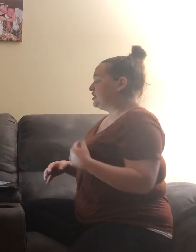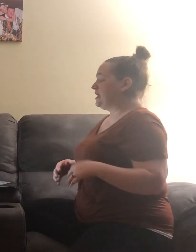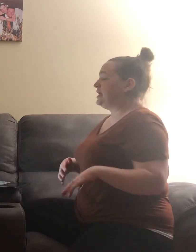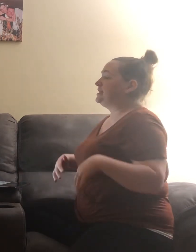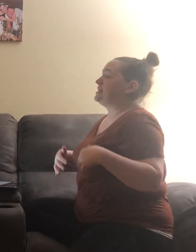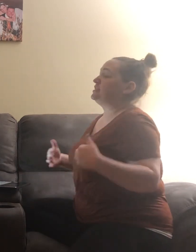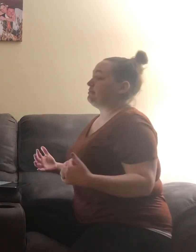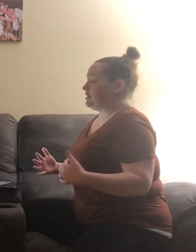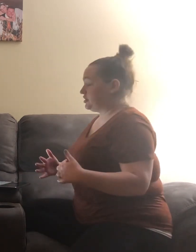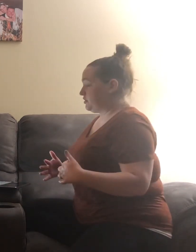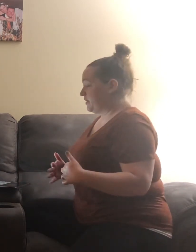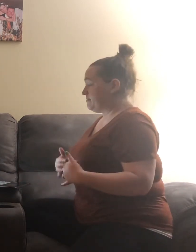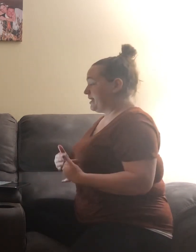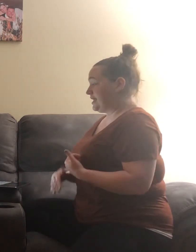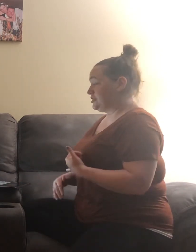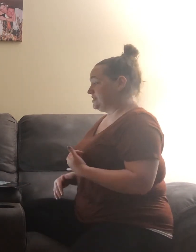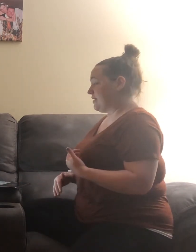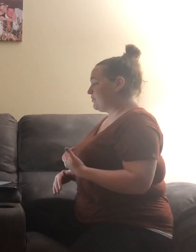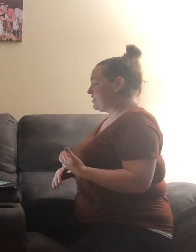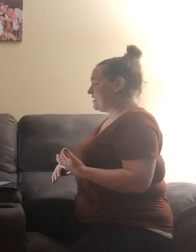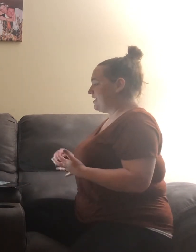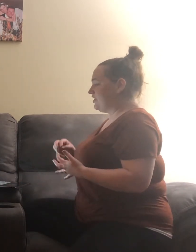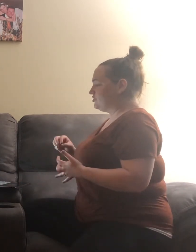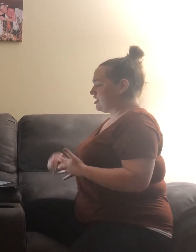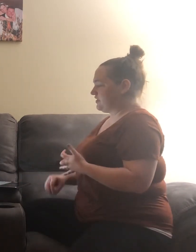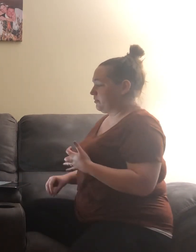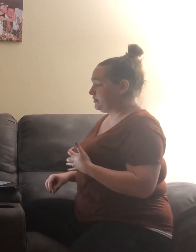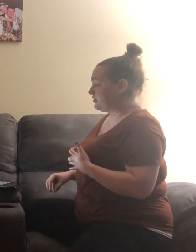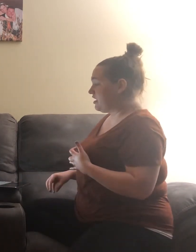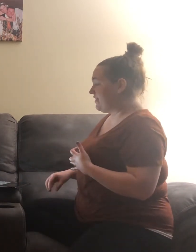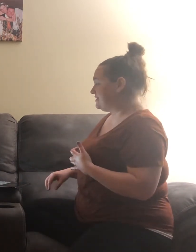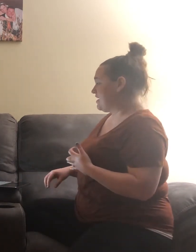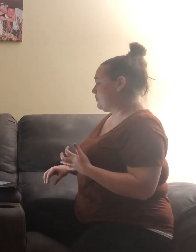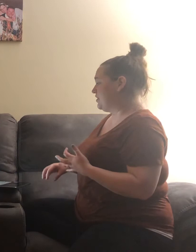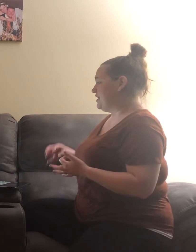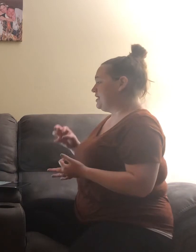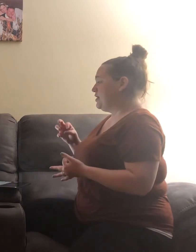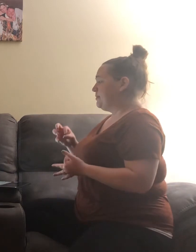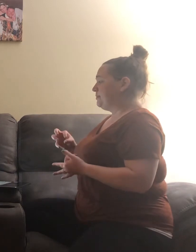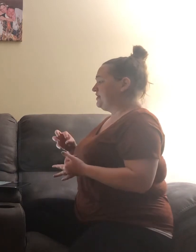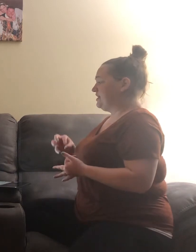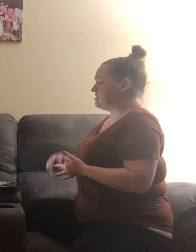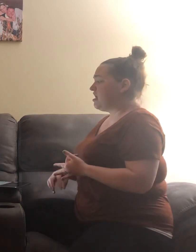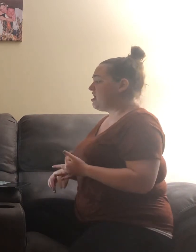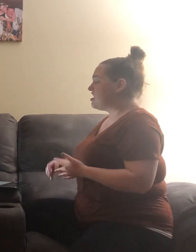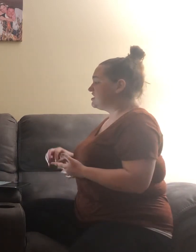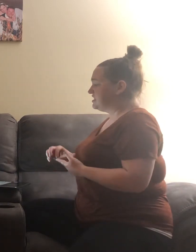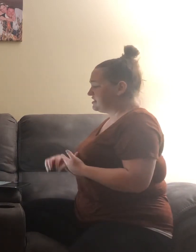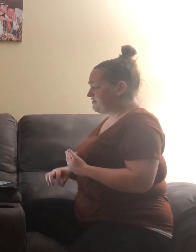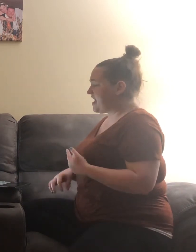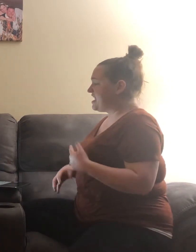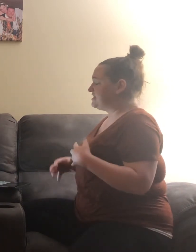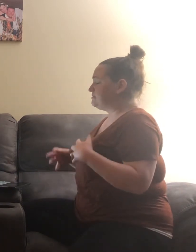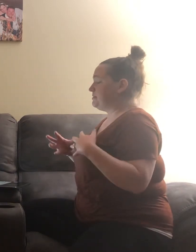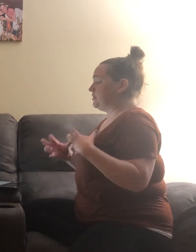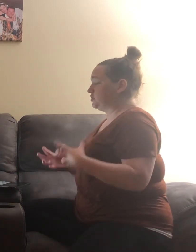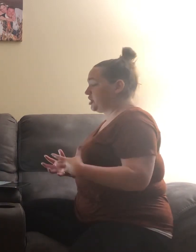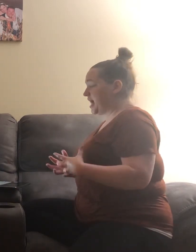an exacerbation, where the medication's not working, you're trying the albuterol, that's not working, breathing is hard, it's fast, maybe you're retracting a